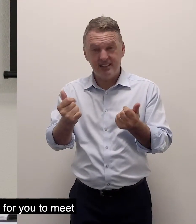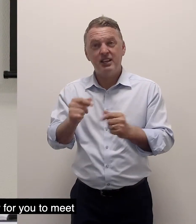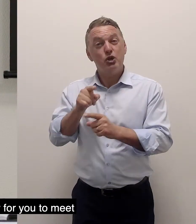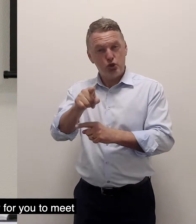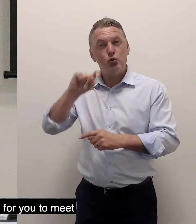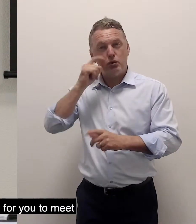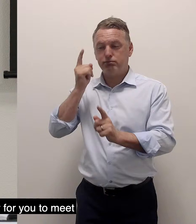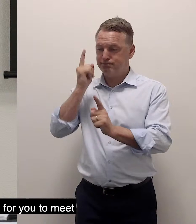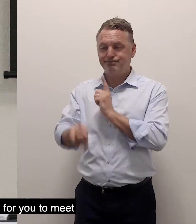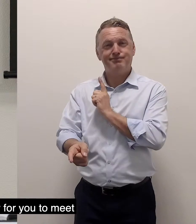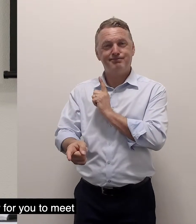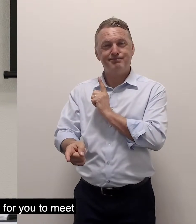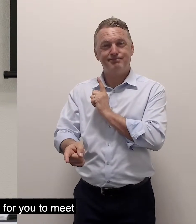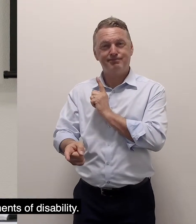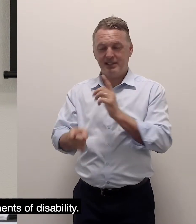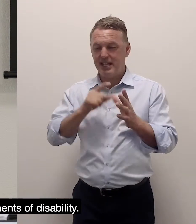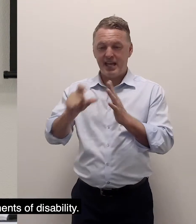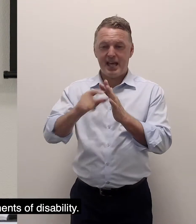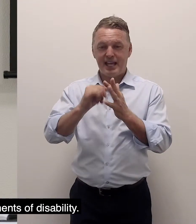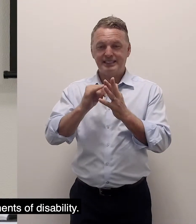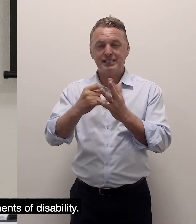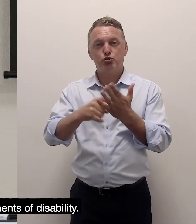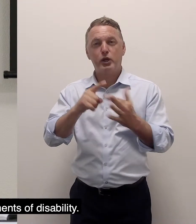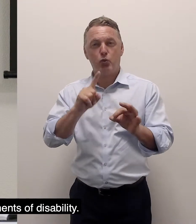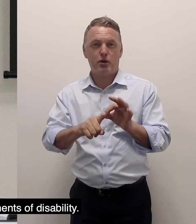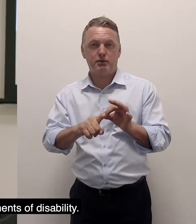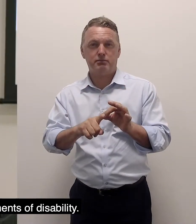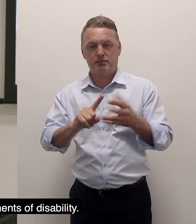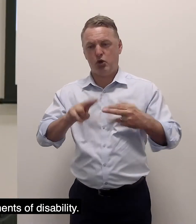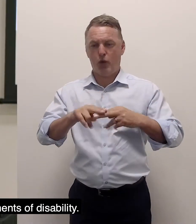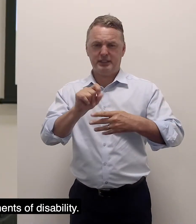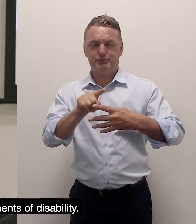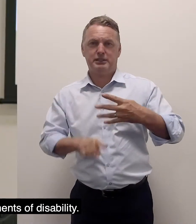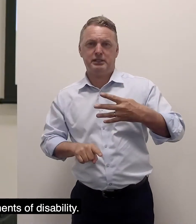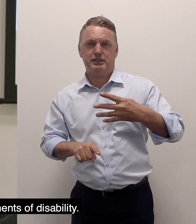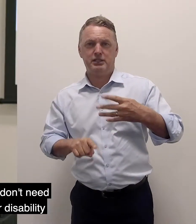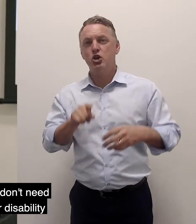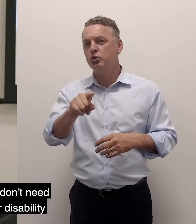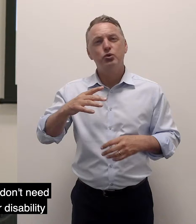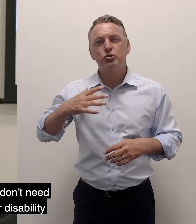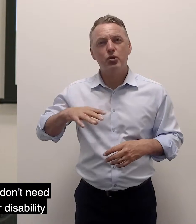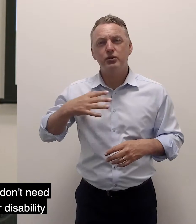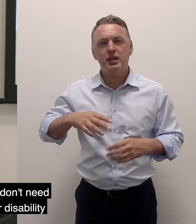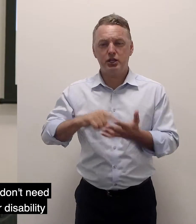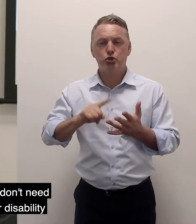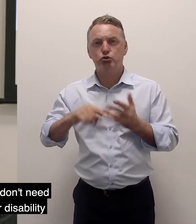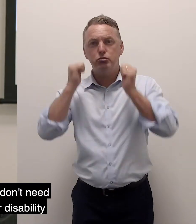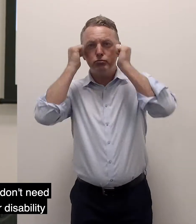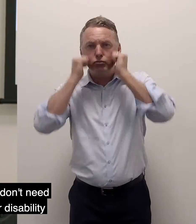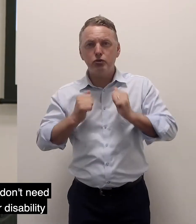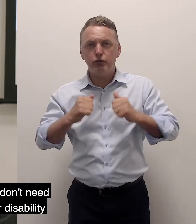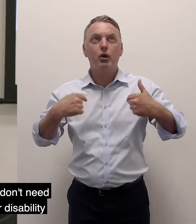then it's really easy for you to meet the access requirements of disability, because you